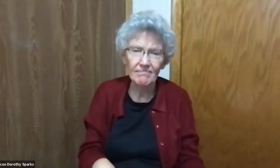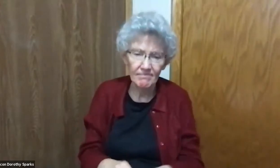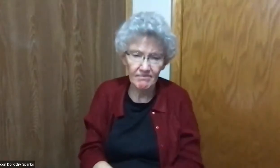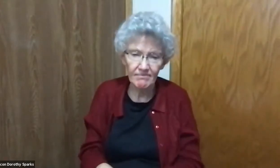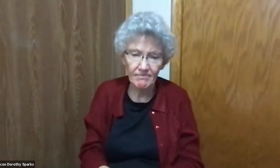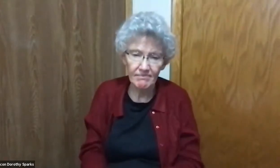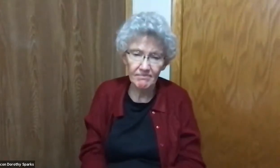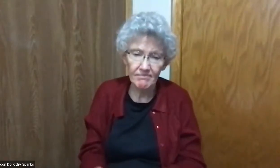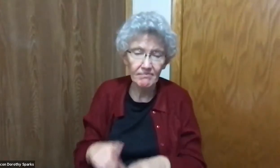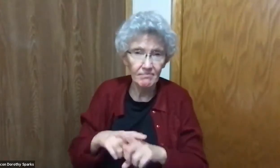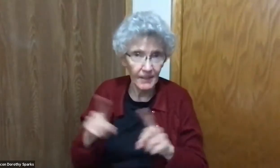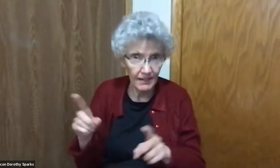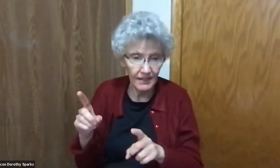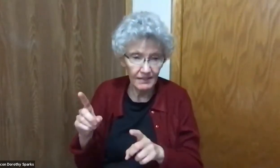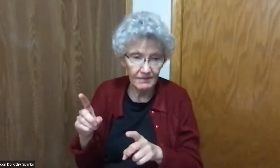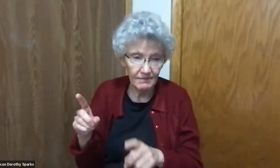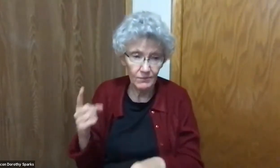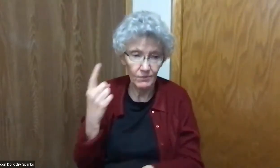But no one was healed